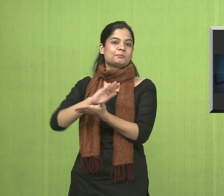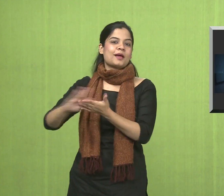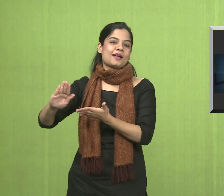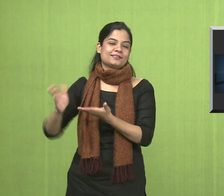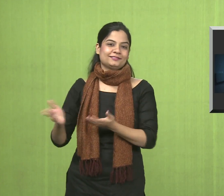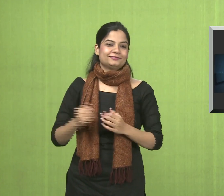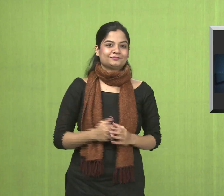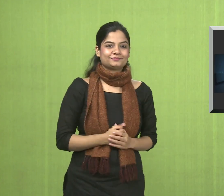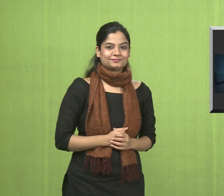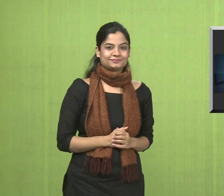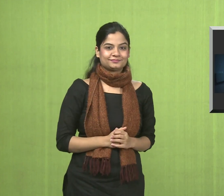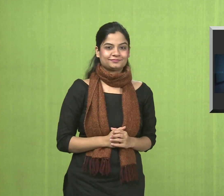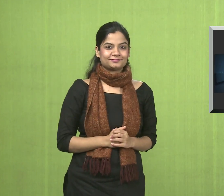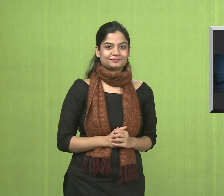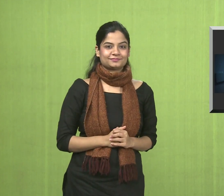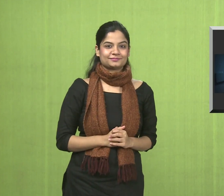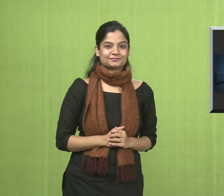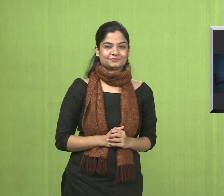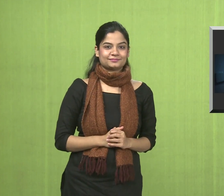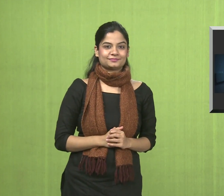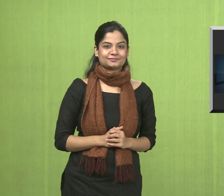it's always very wise to go for investments.